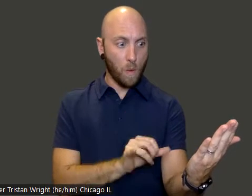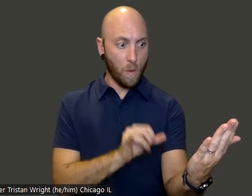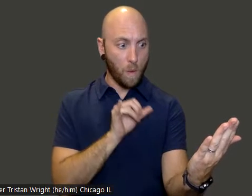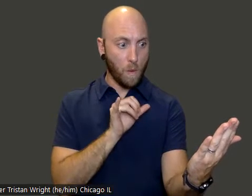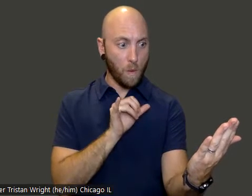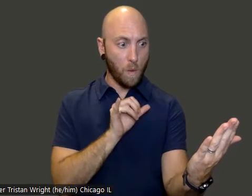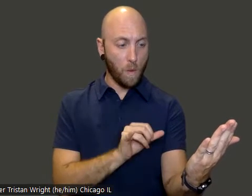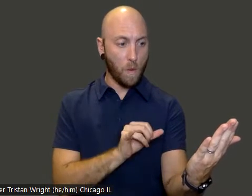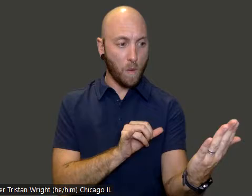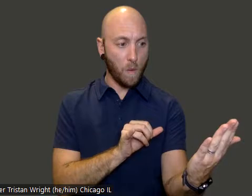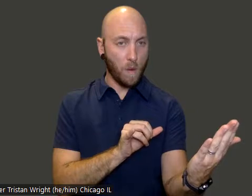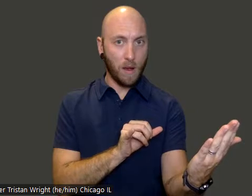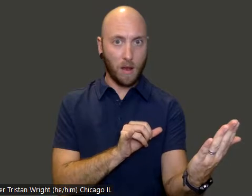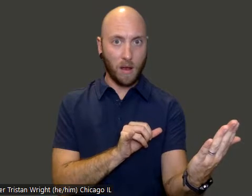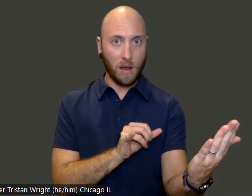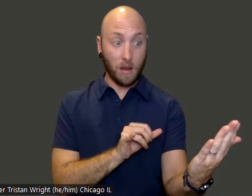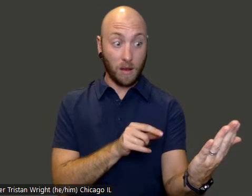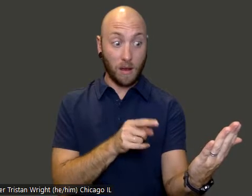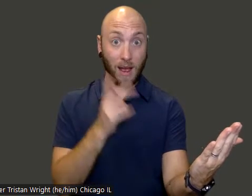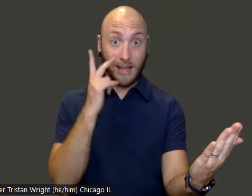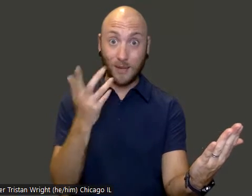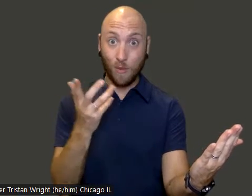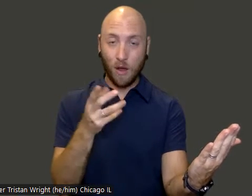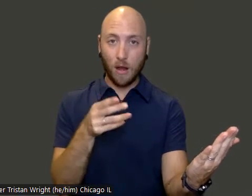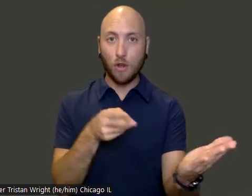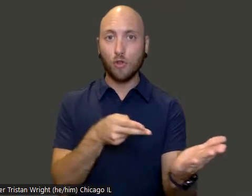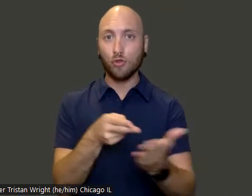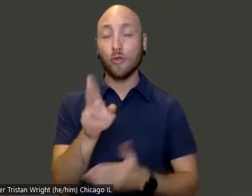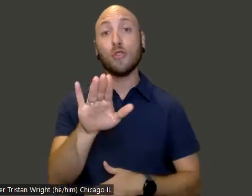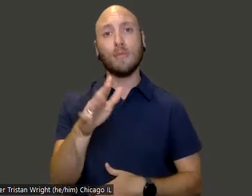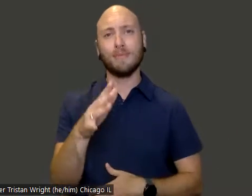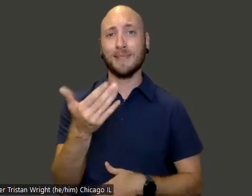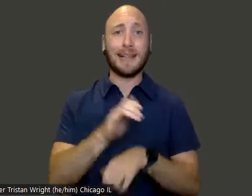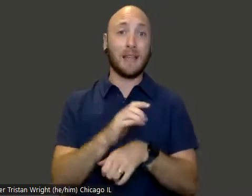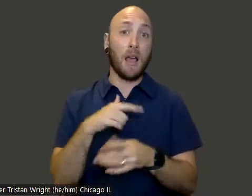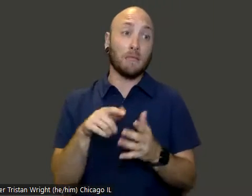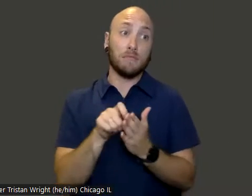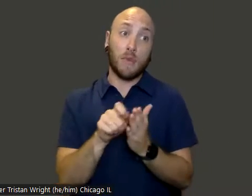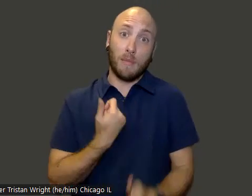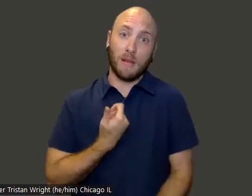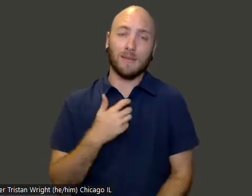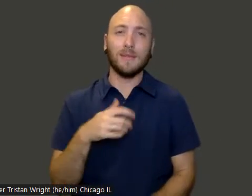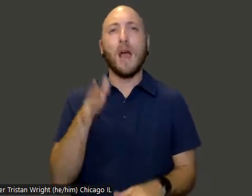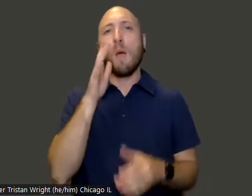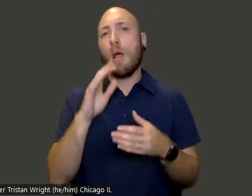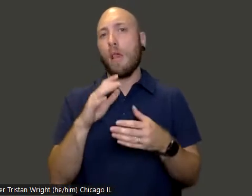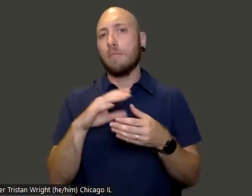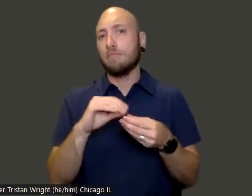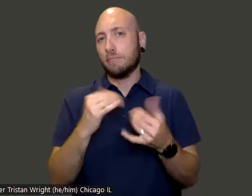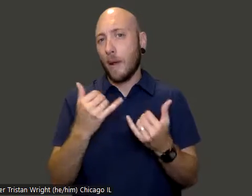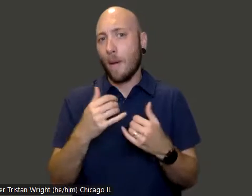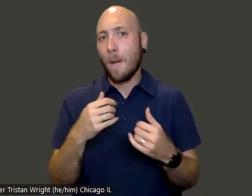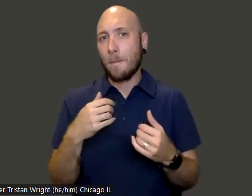I start to see the truth. Last night I was doing some inventory. I'm just going to share it with y'all. This is